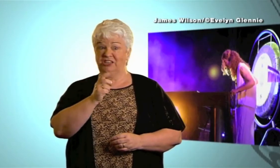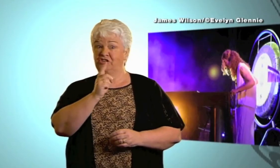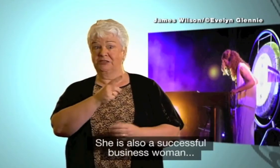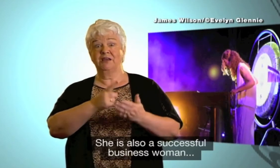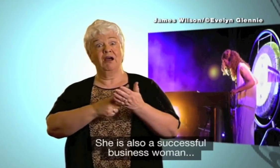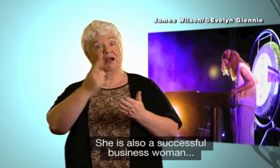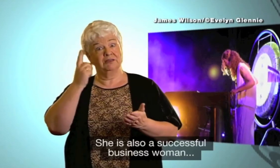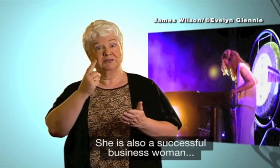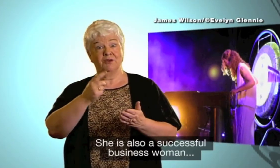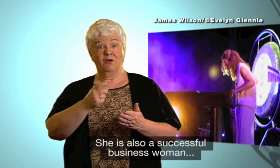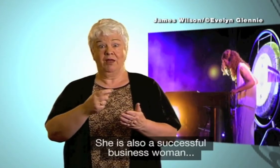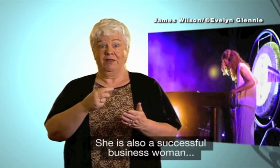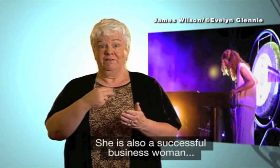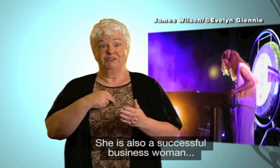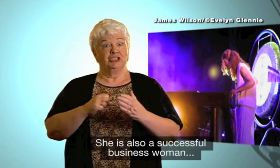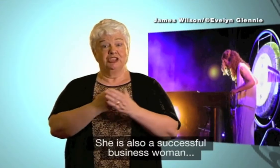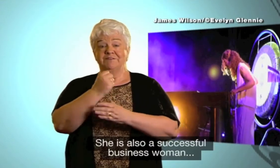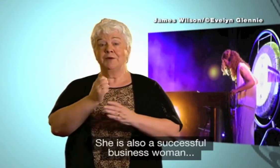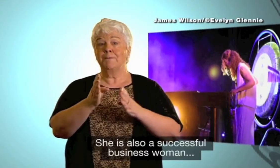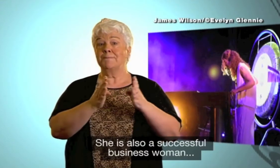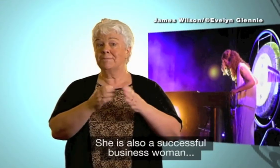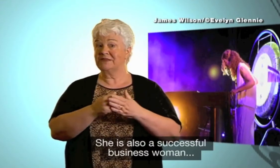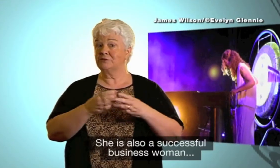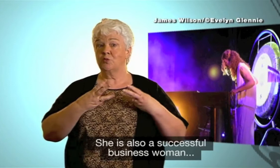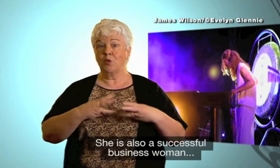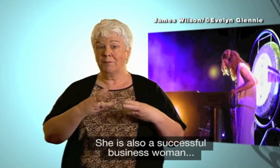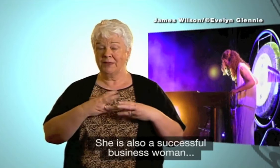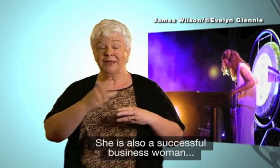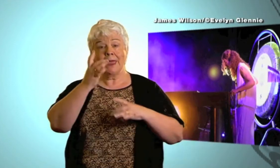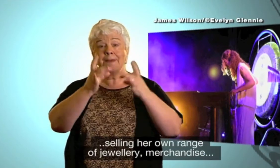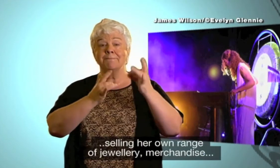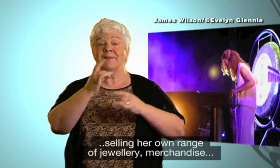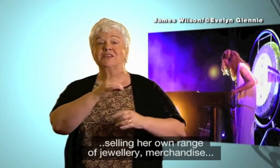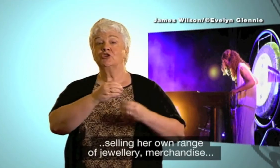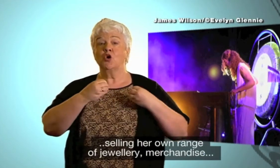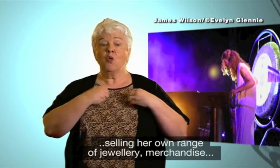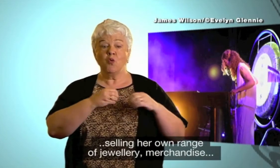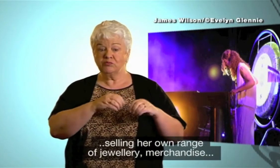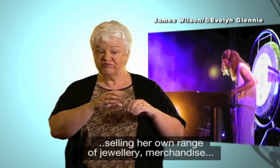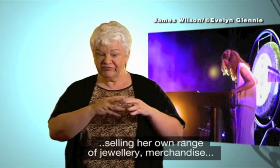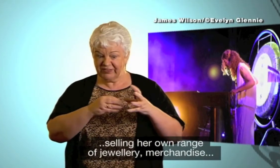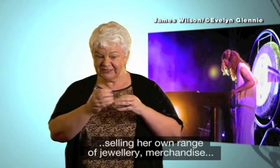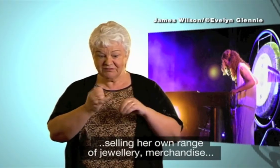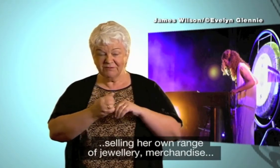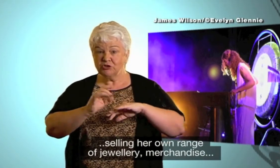She is also a successful businesswoman, selling her own range of jewellery,